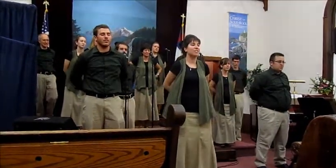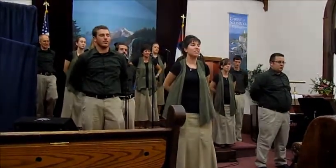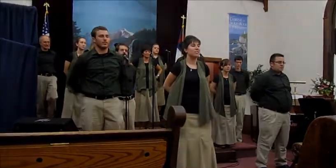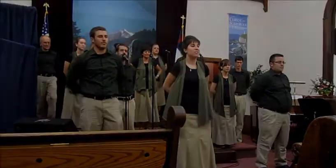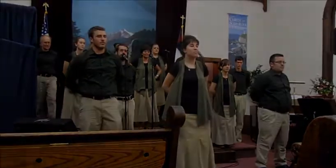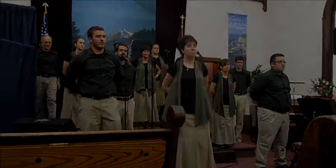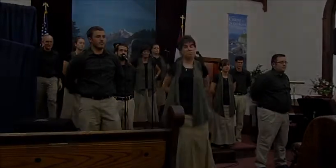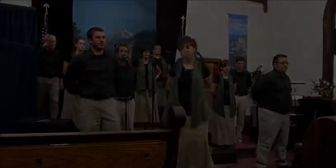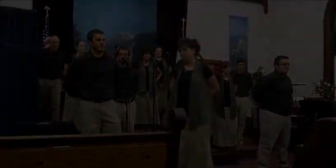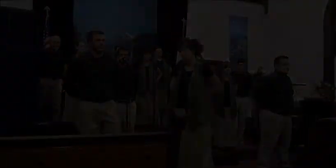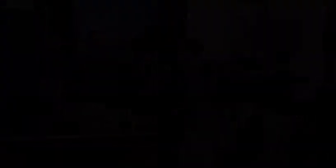Amen.